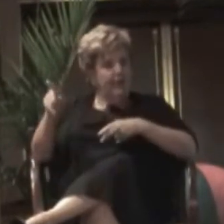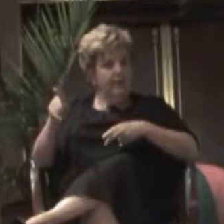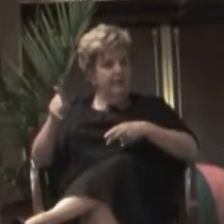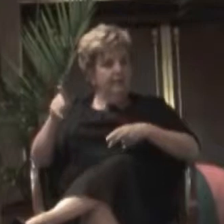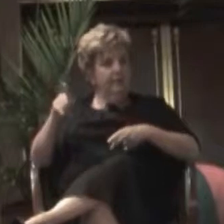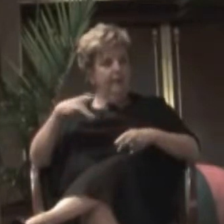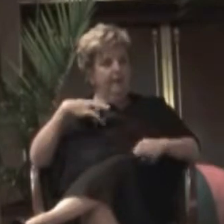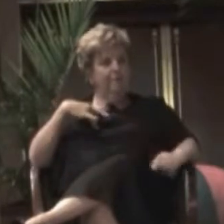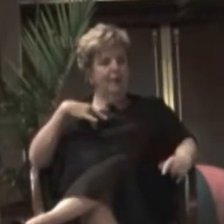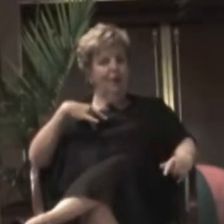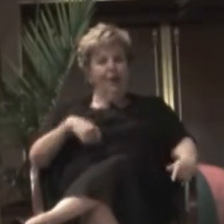bit of pride.